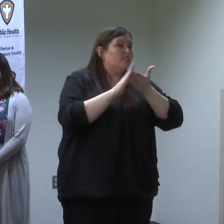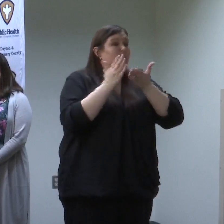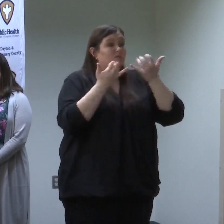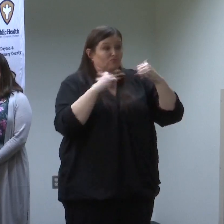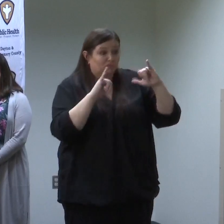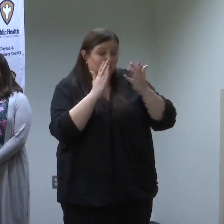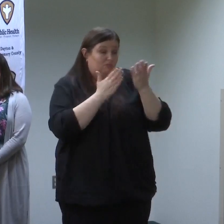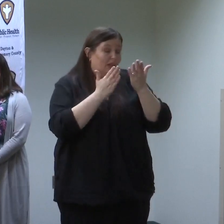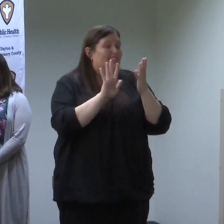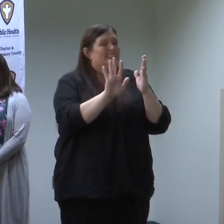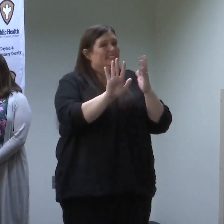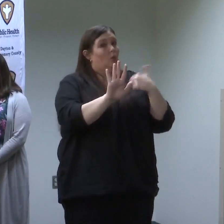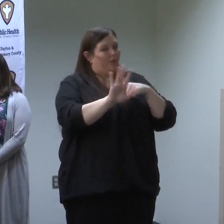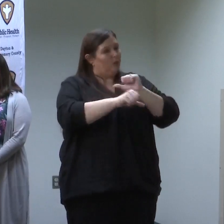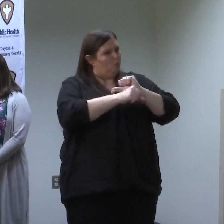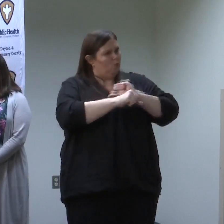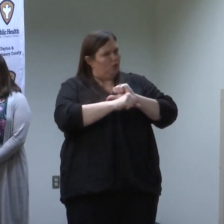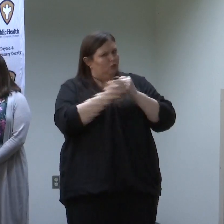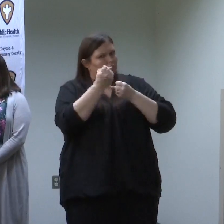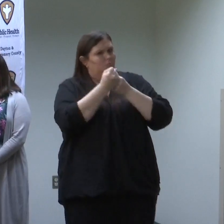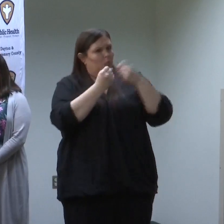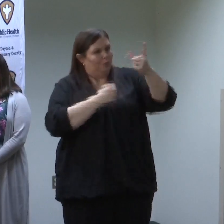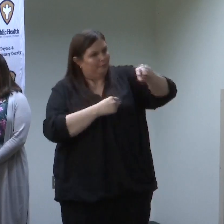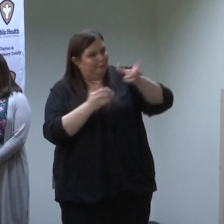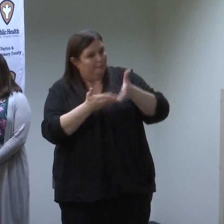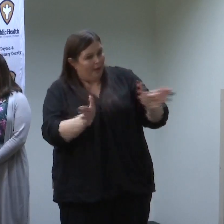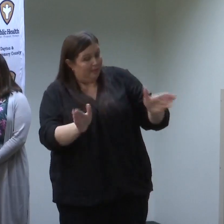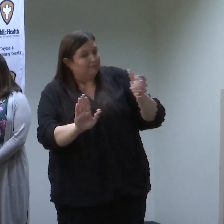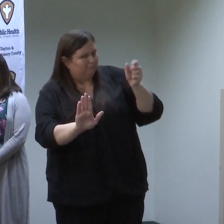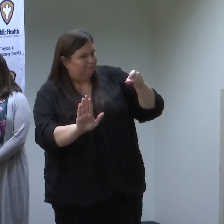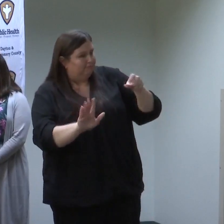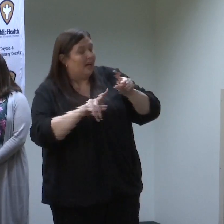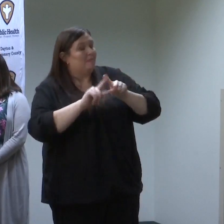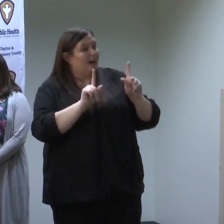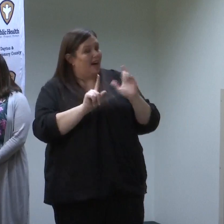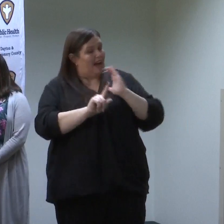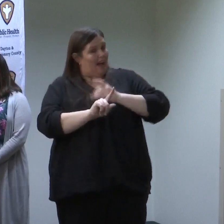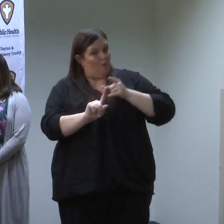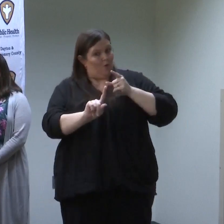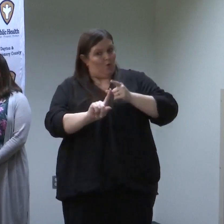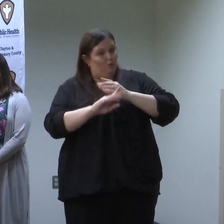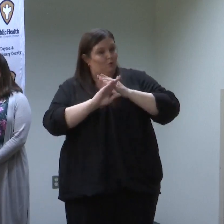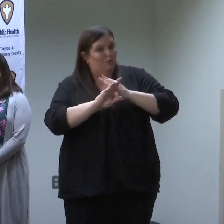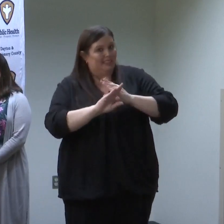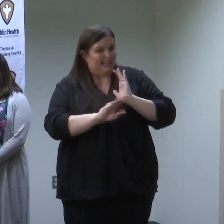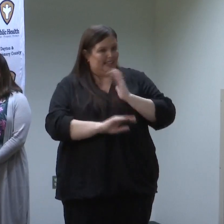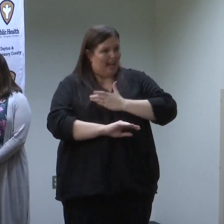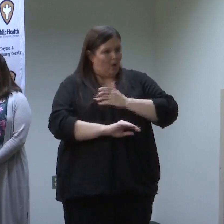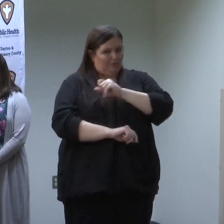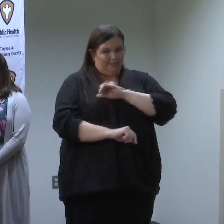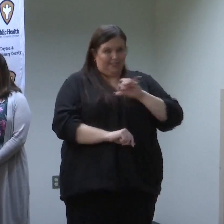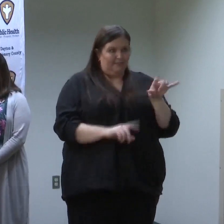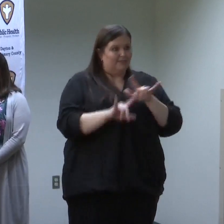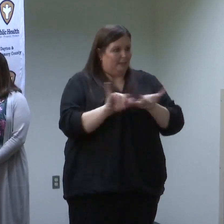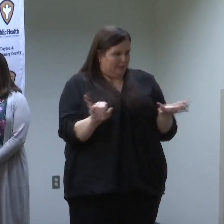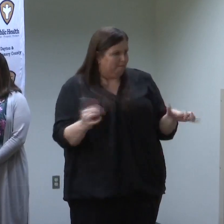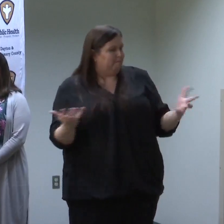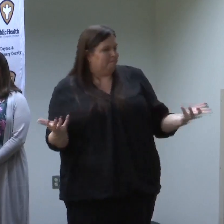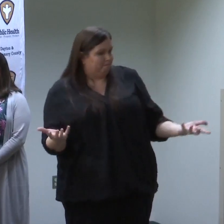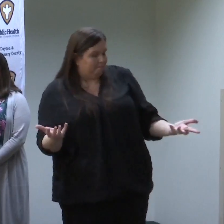servants. However, our primary responsibility also is to protect our own employees. And so we've